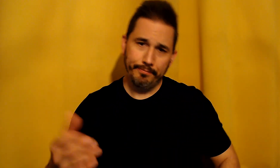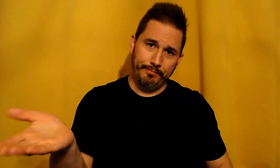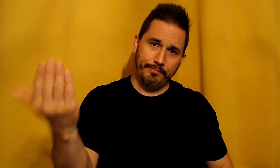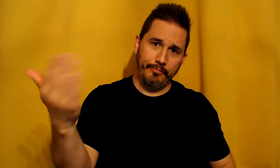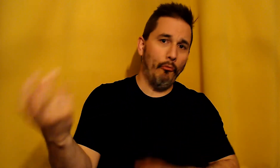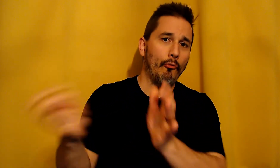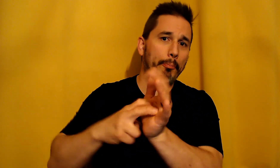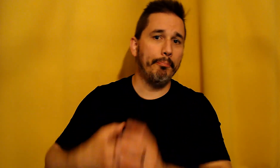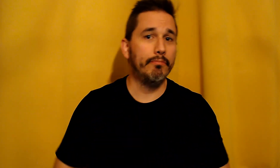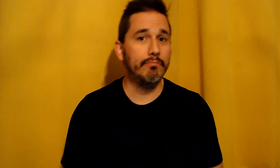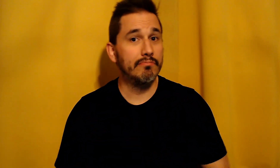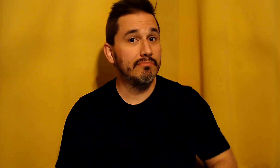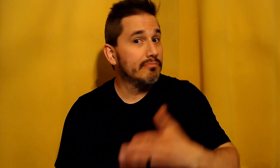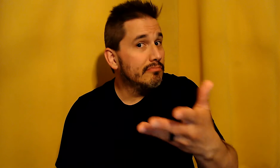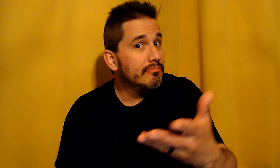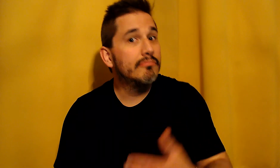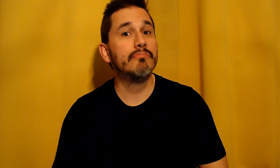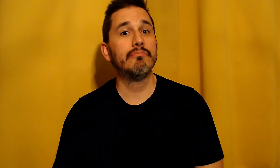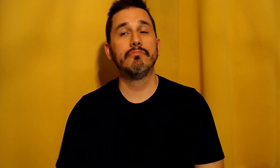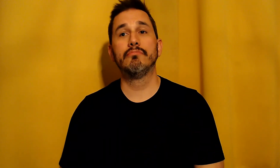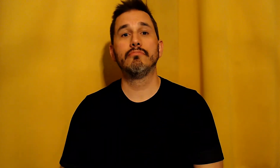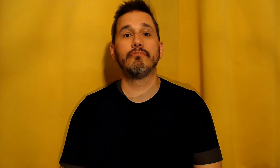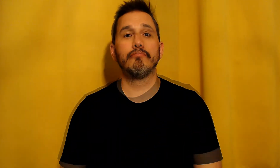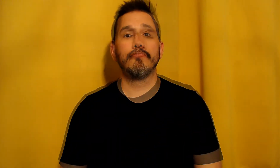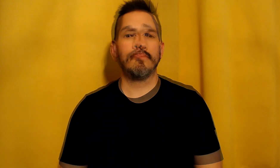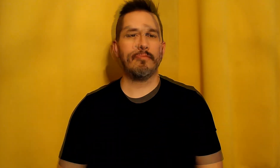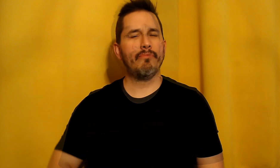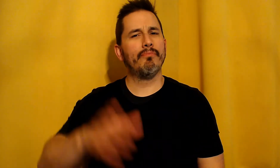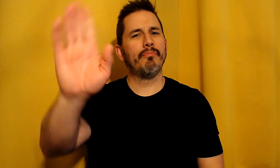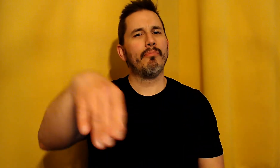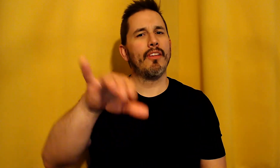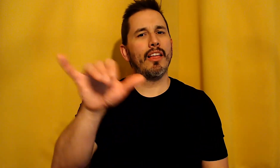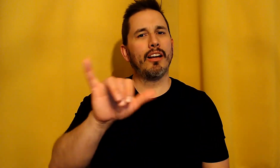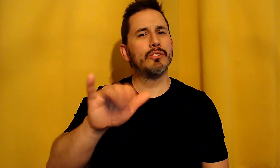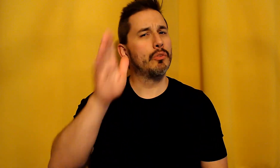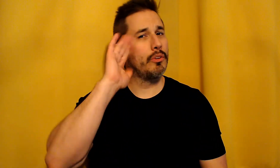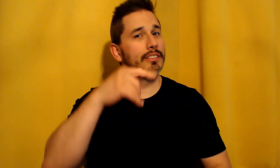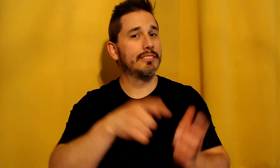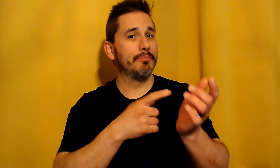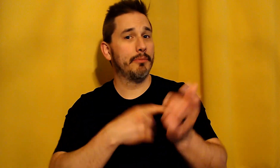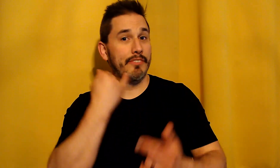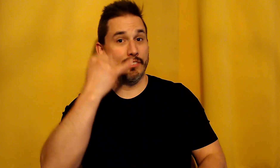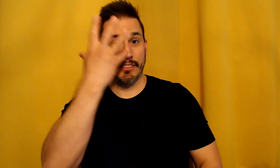their bed shakers to wake them all up at the same time instead of doing one individually.